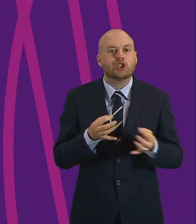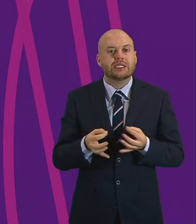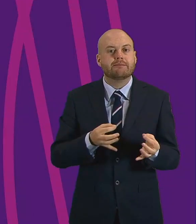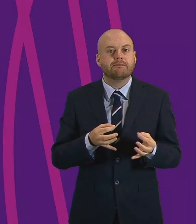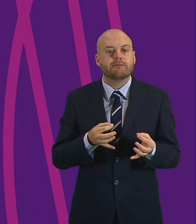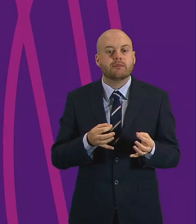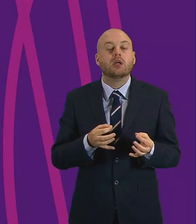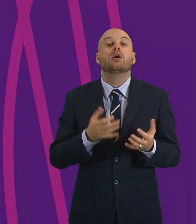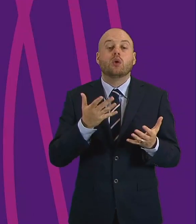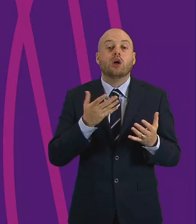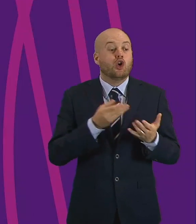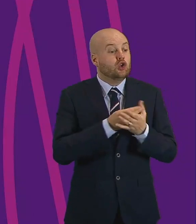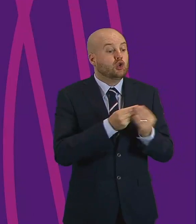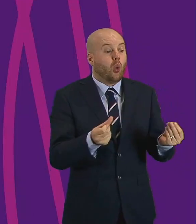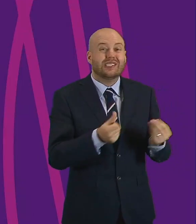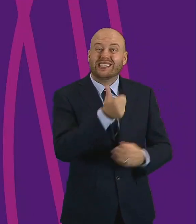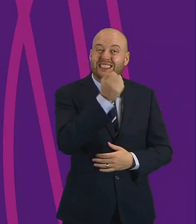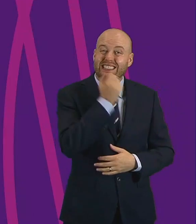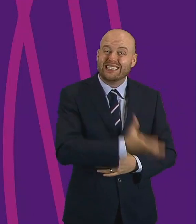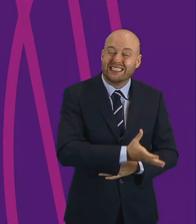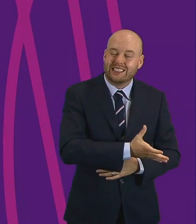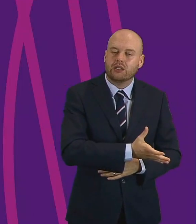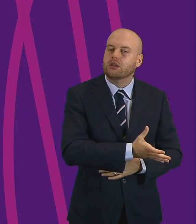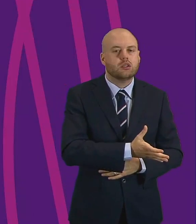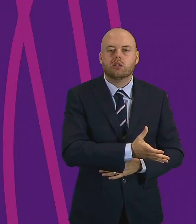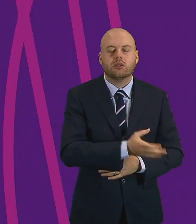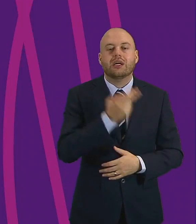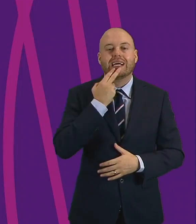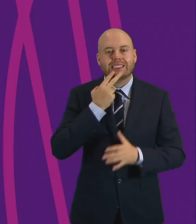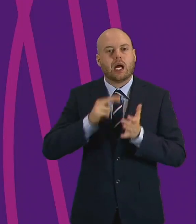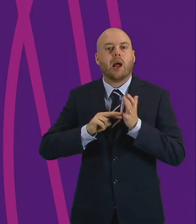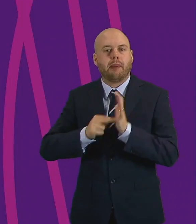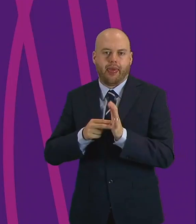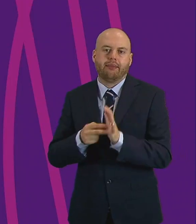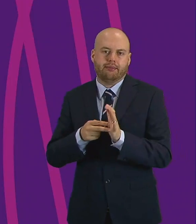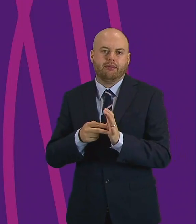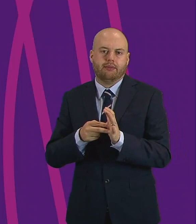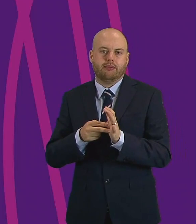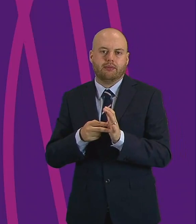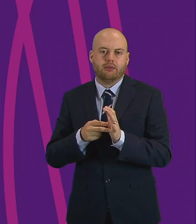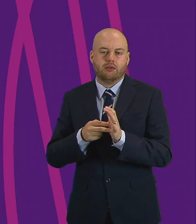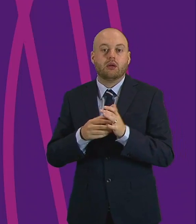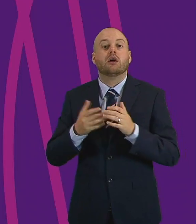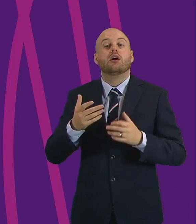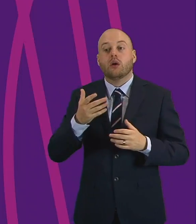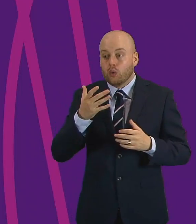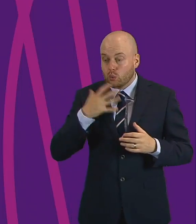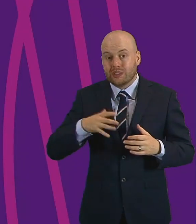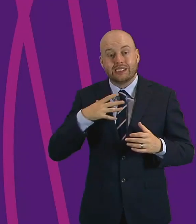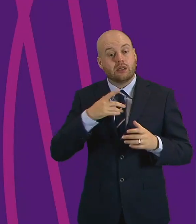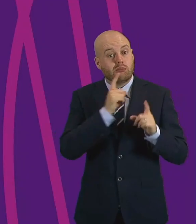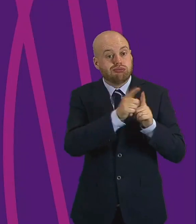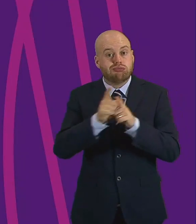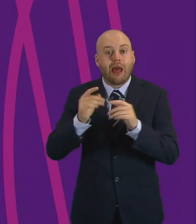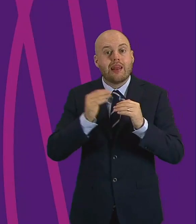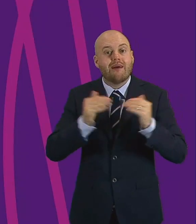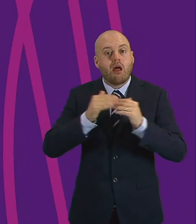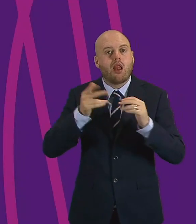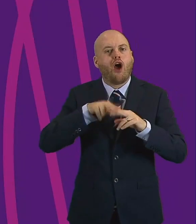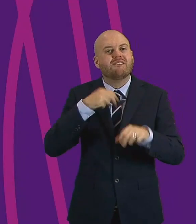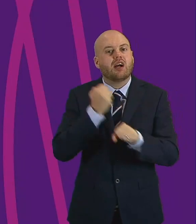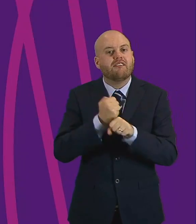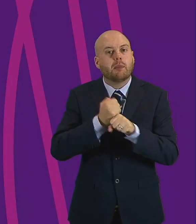need a plan. And the reality is that plan needs to be integrated across different levels of government. Now, I welcome